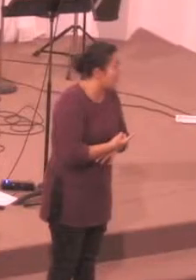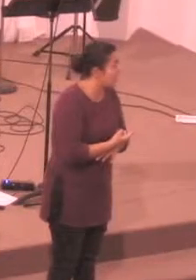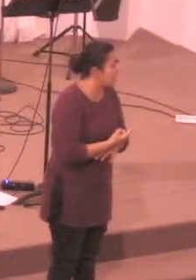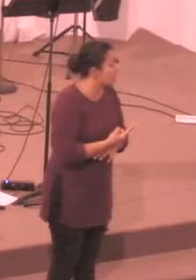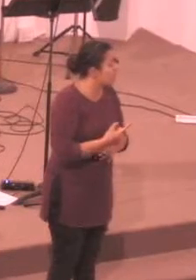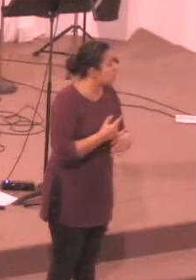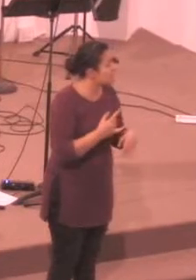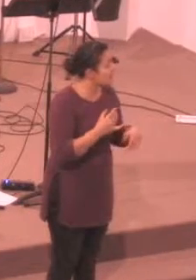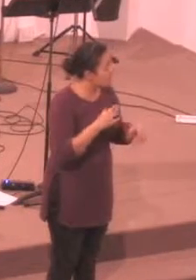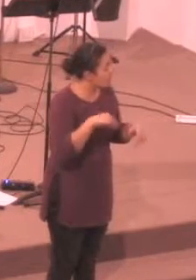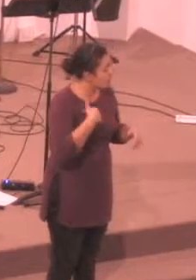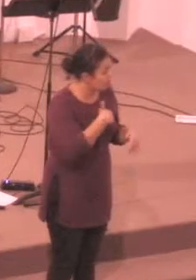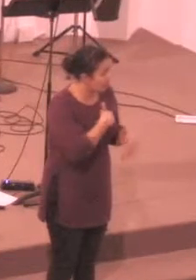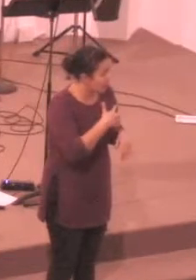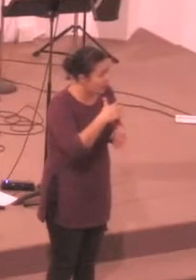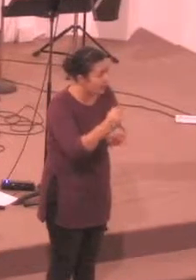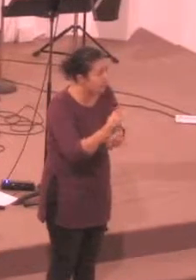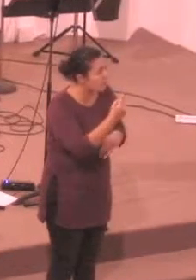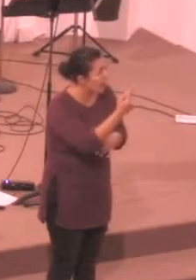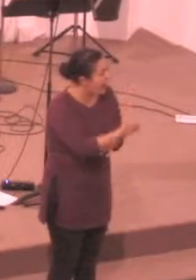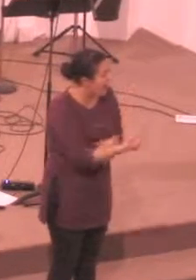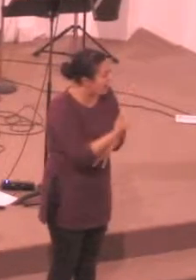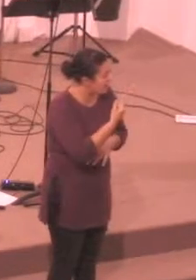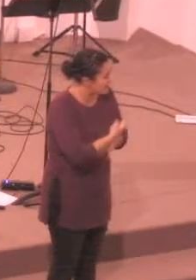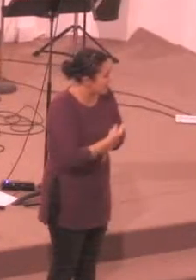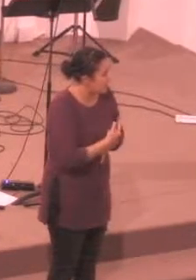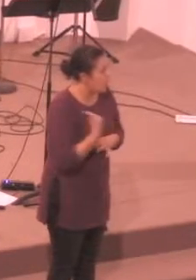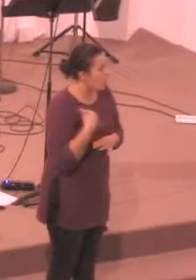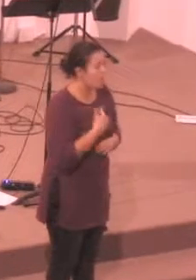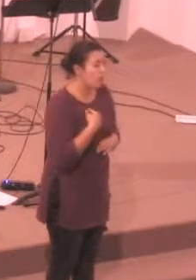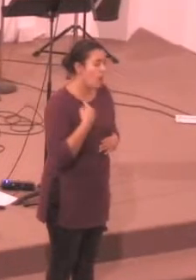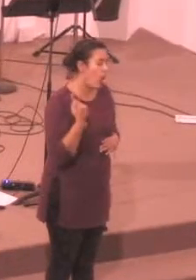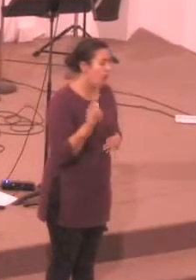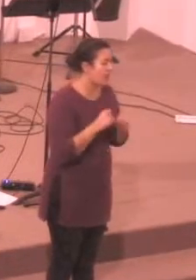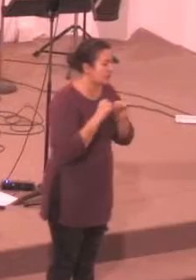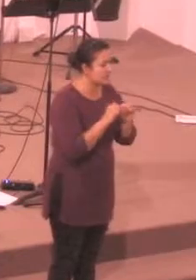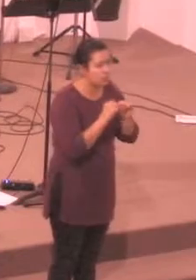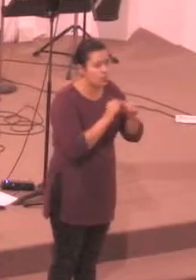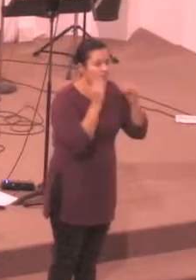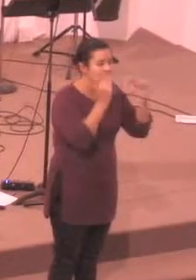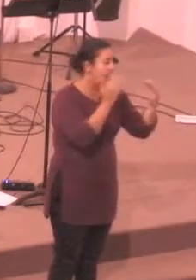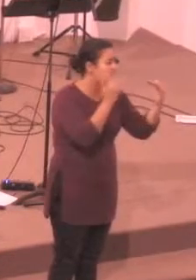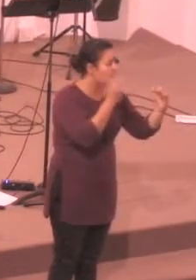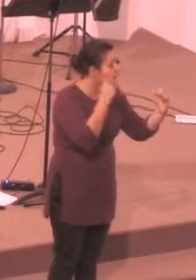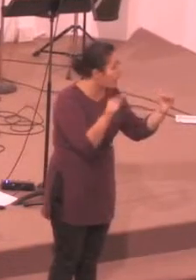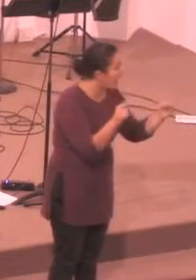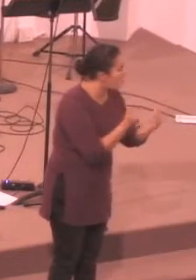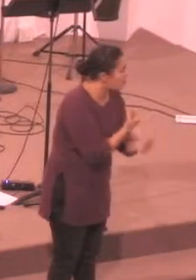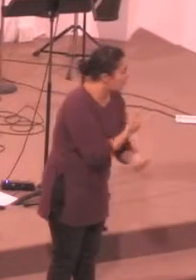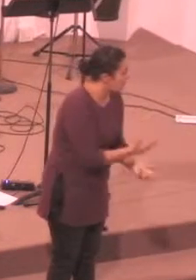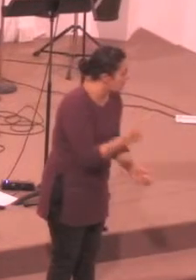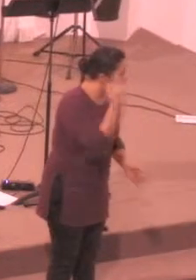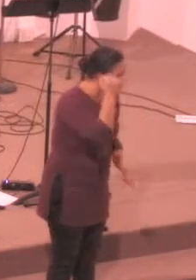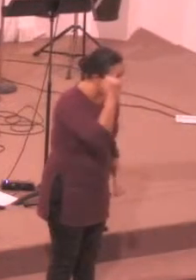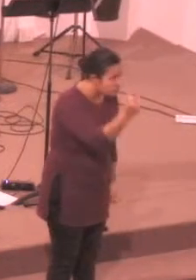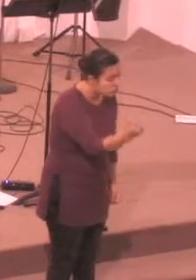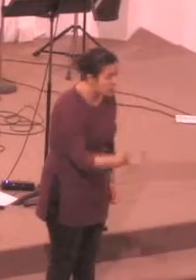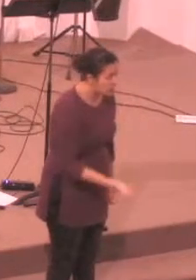Walked out of here, and for one half a day, we were nothing but thankful for everything.